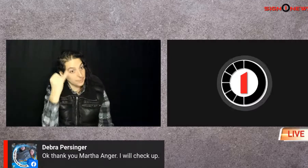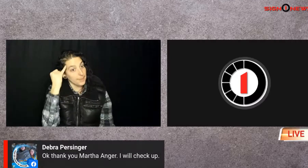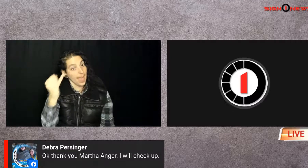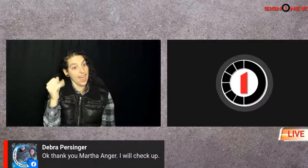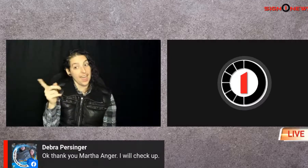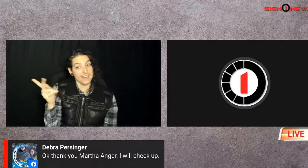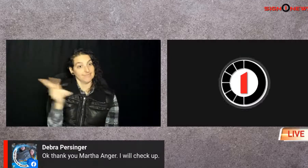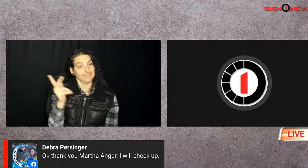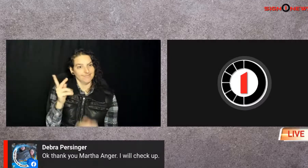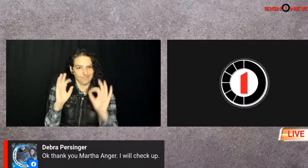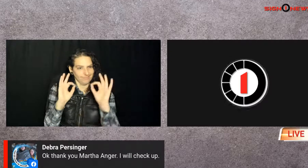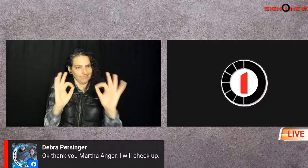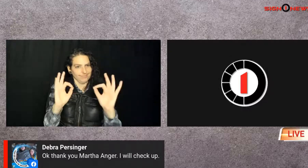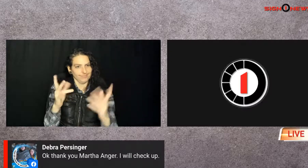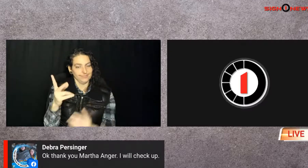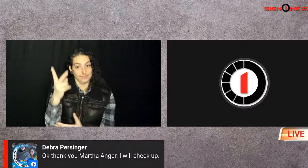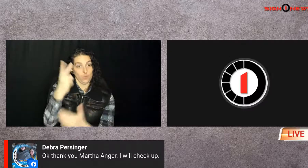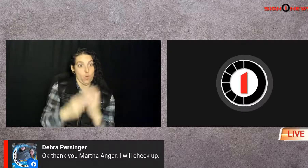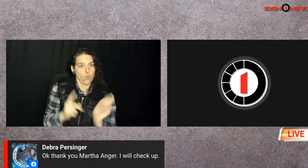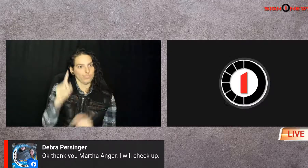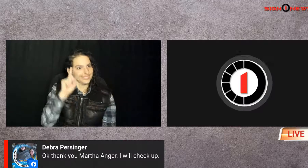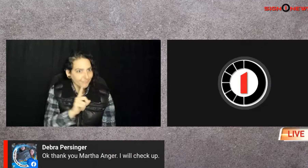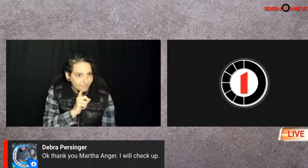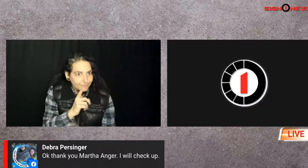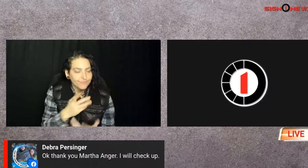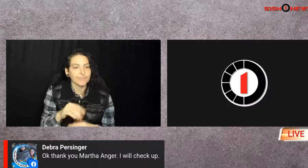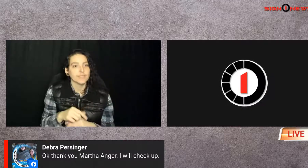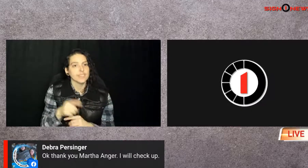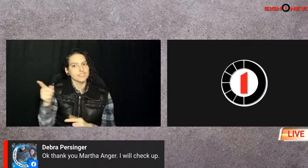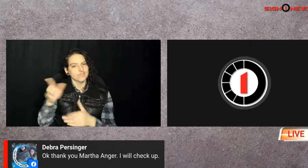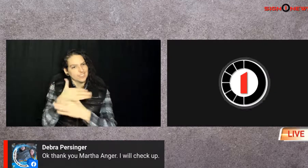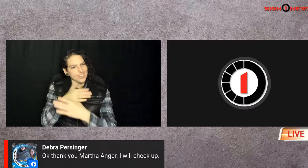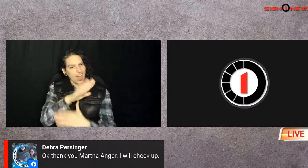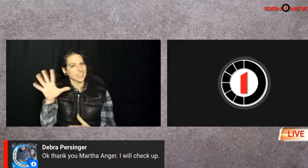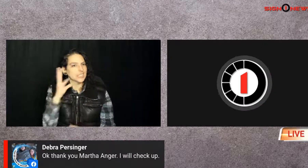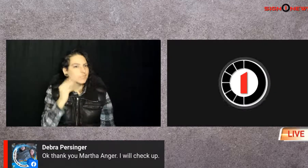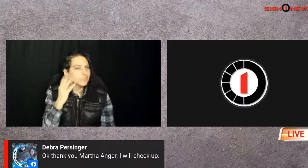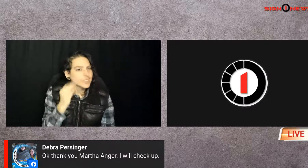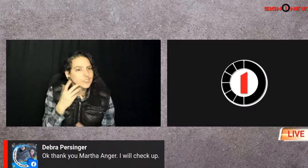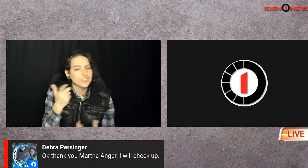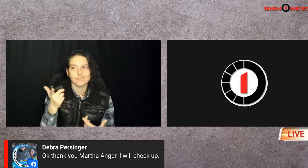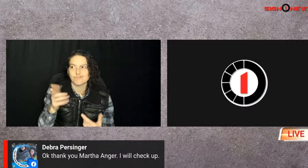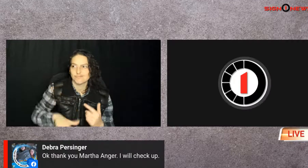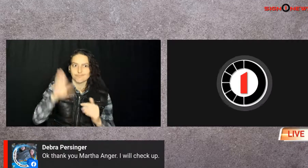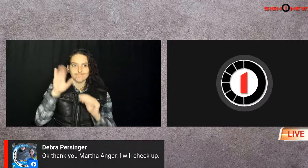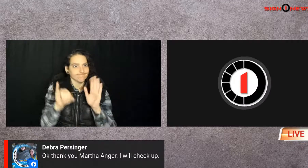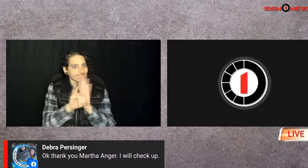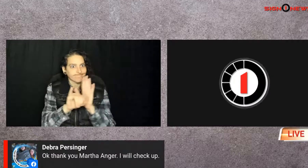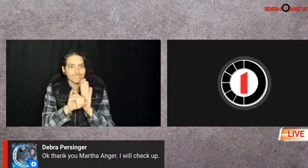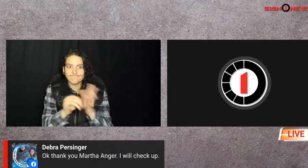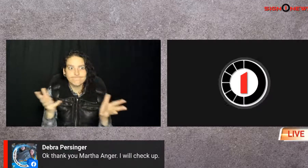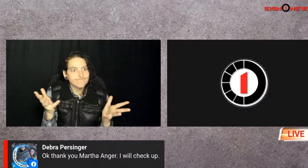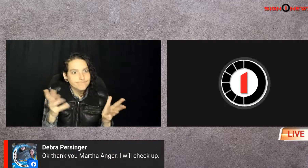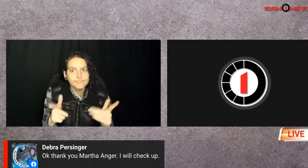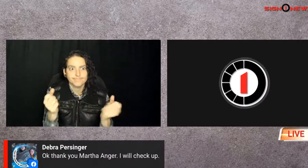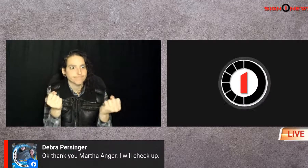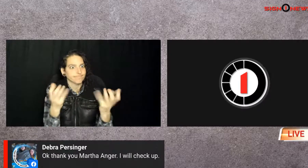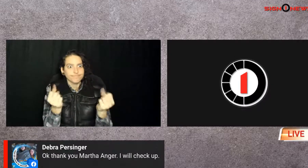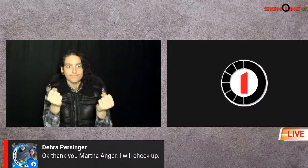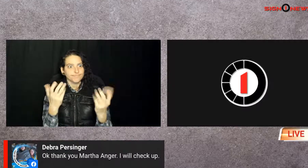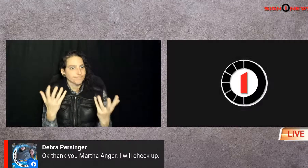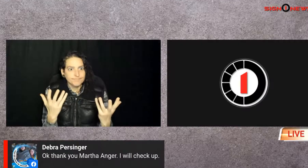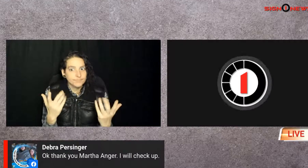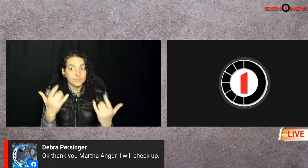Did anyone see the discussion with CeCe and Lexi? Both of them are deaf, and they shared their experiences growing